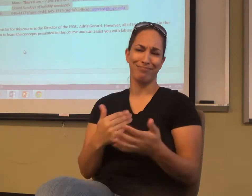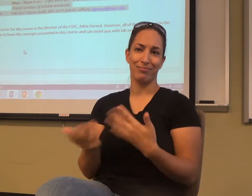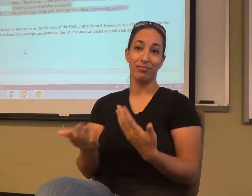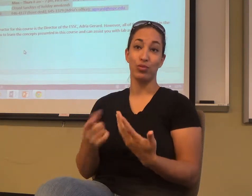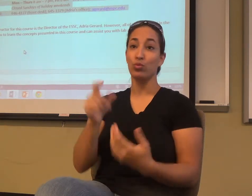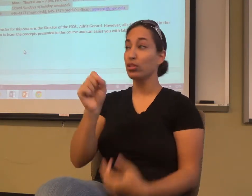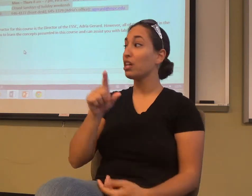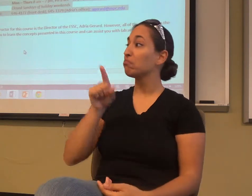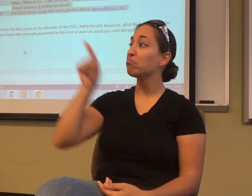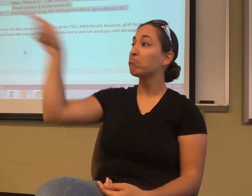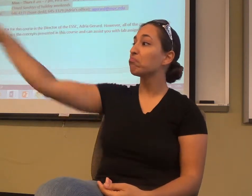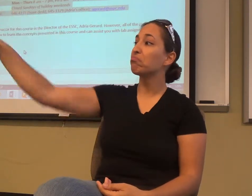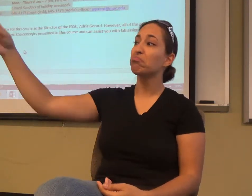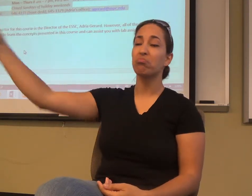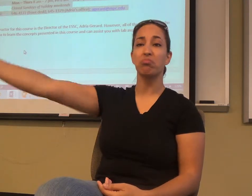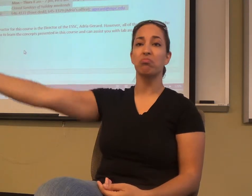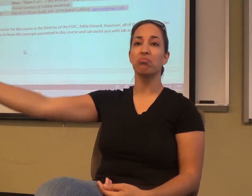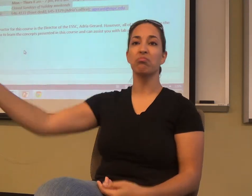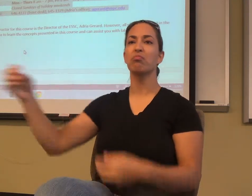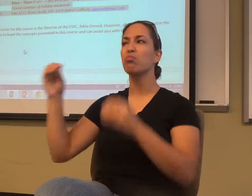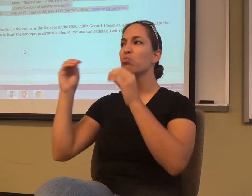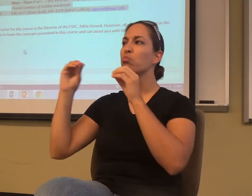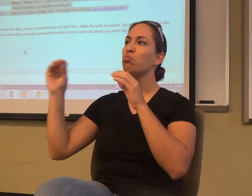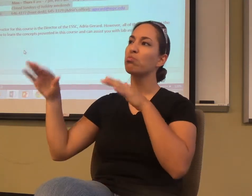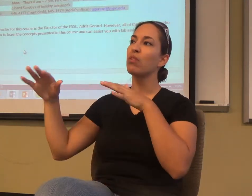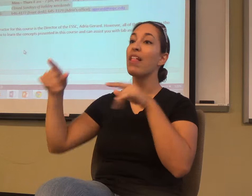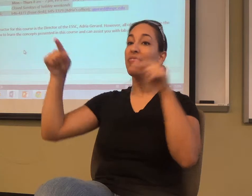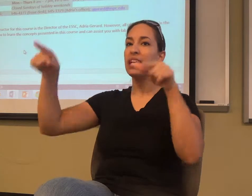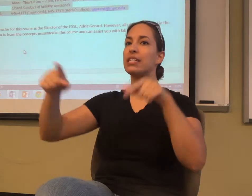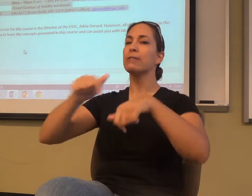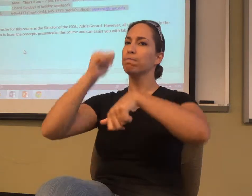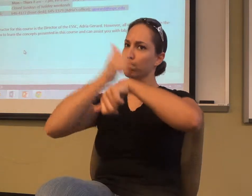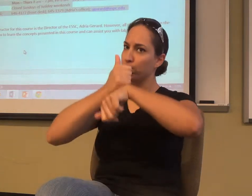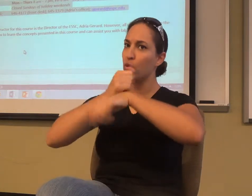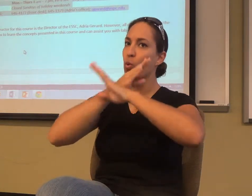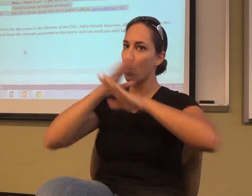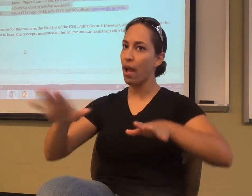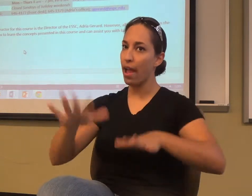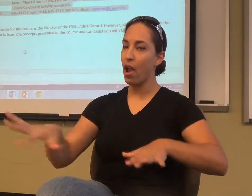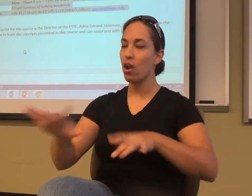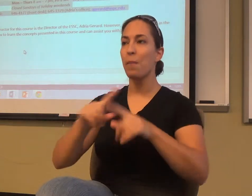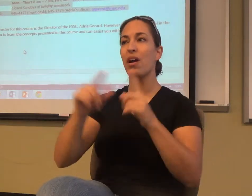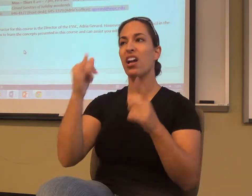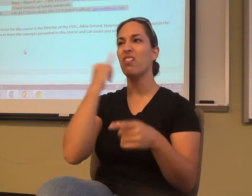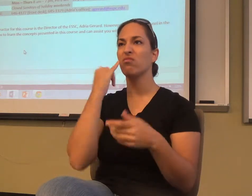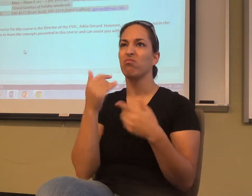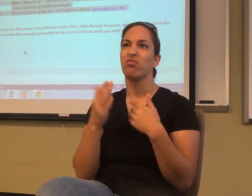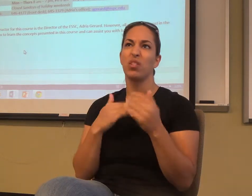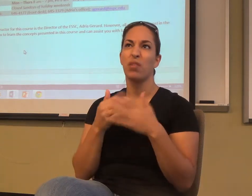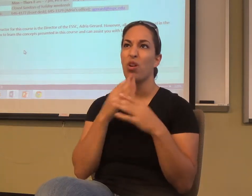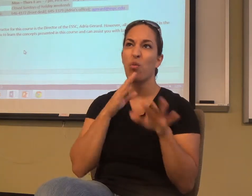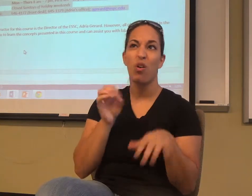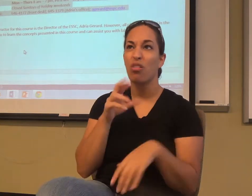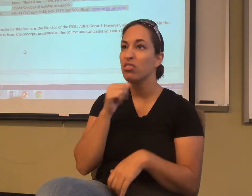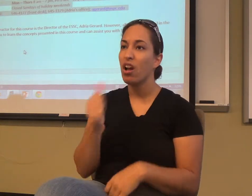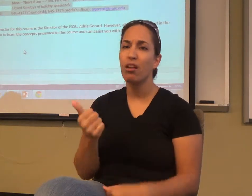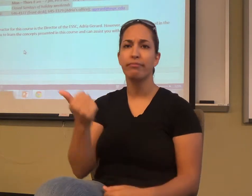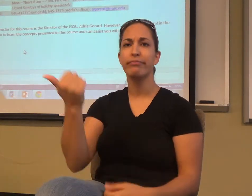left. The majority of the computers you see behind you. Find any space that's comfortable for you. Okay? But remember, if you choose to work in here,